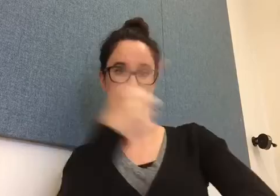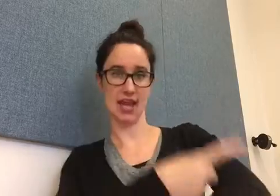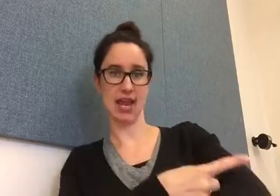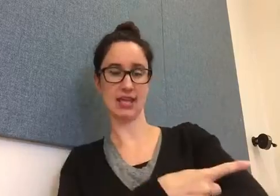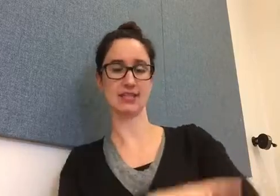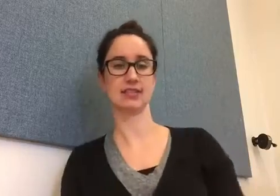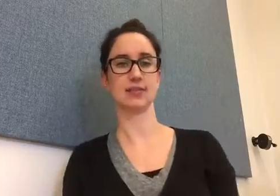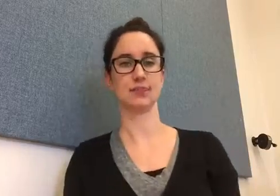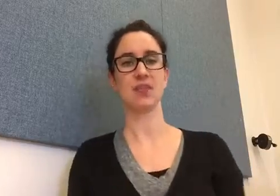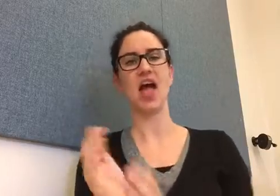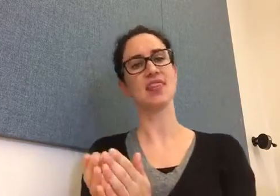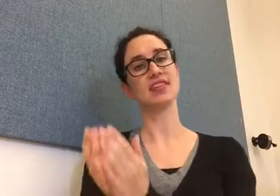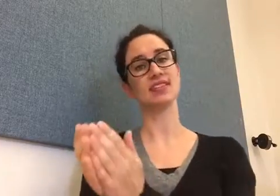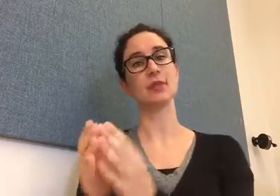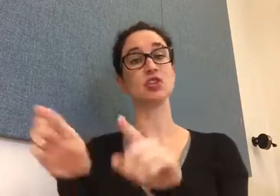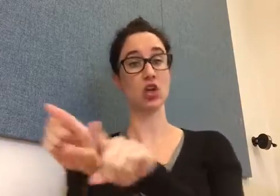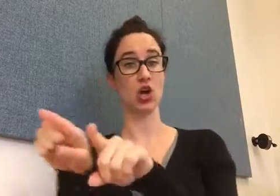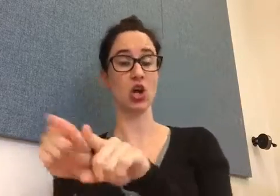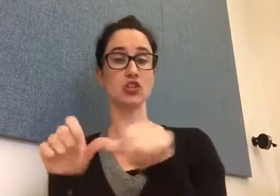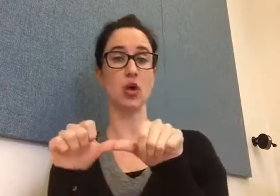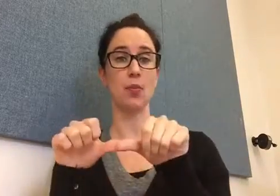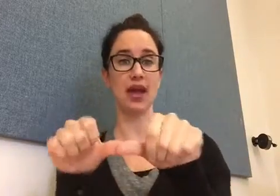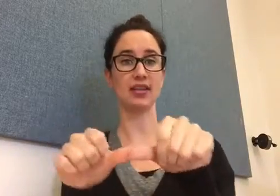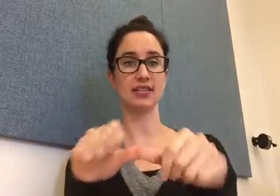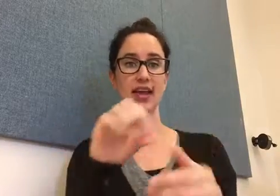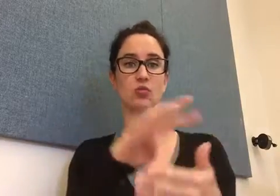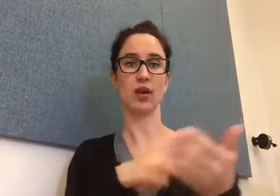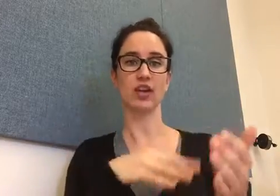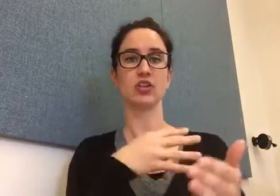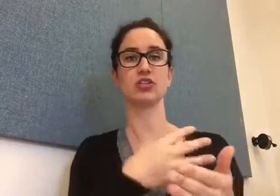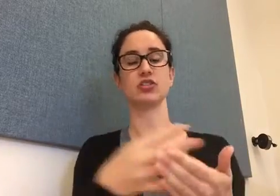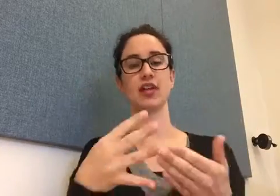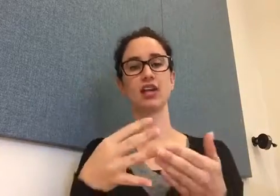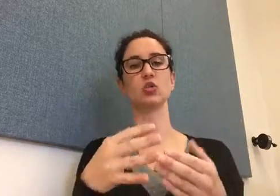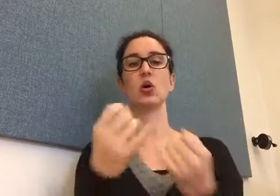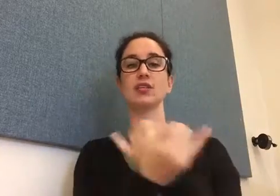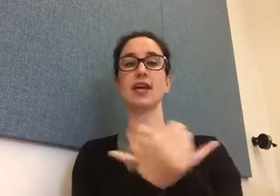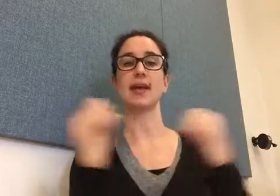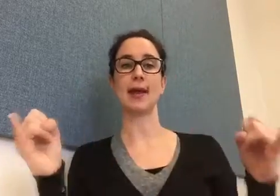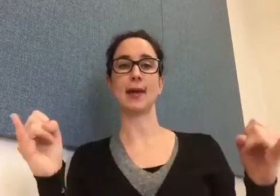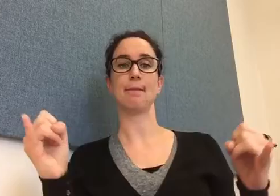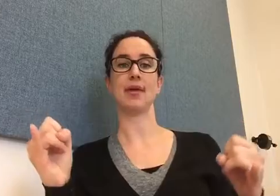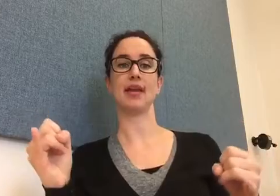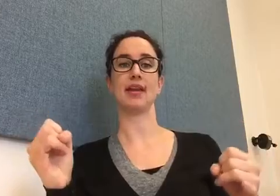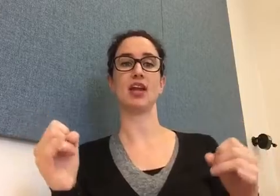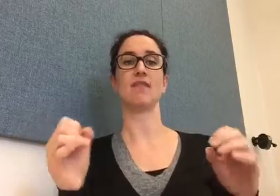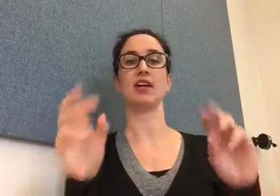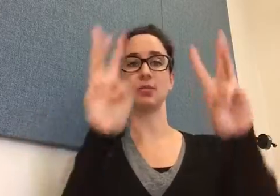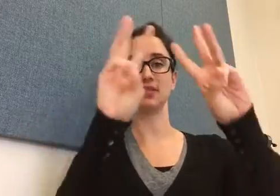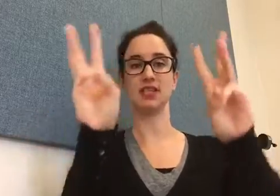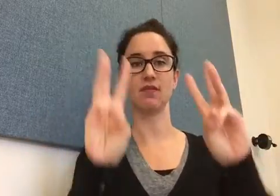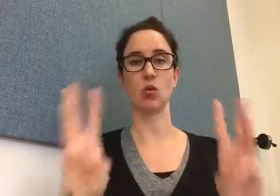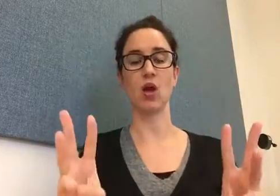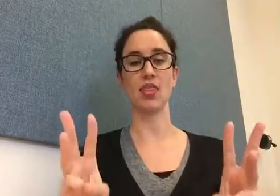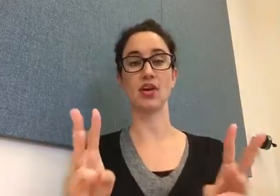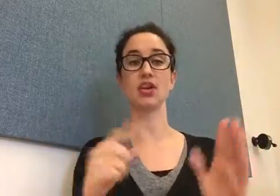The steamers could also maintain regular schedules, independent of inclemency of the weather, such as